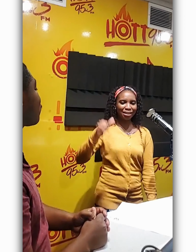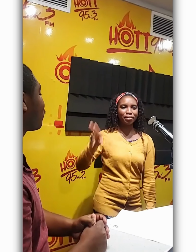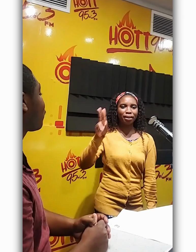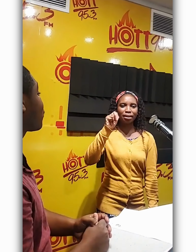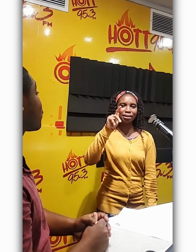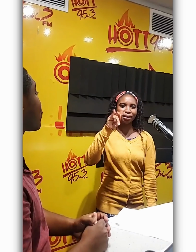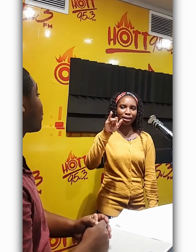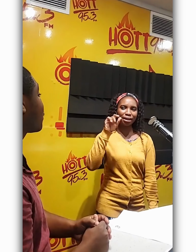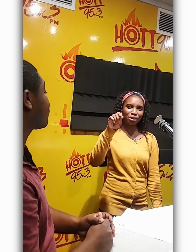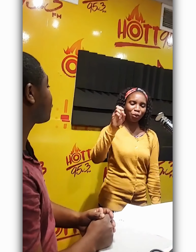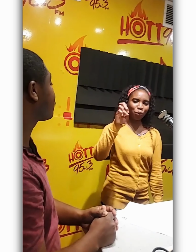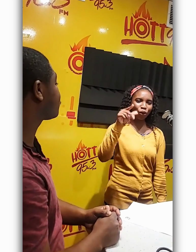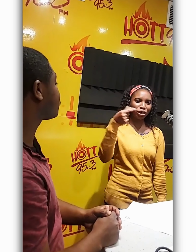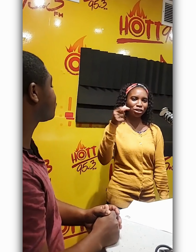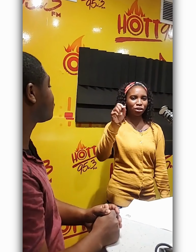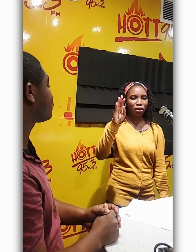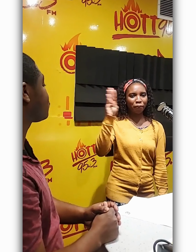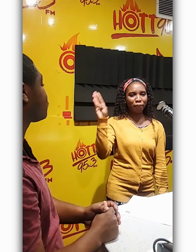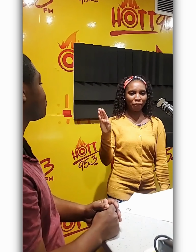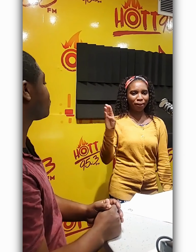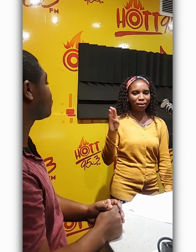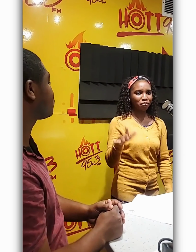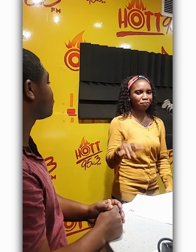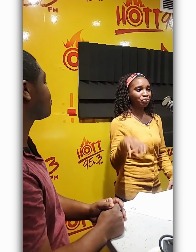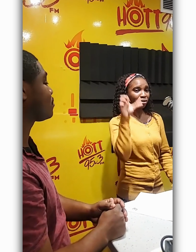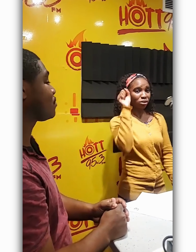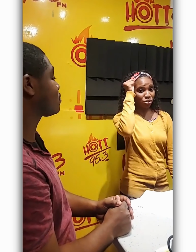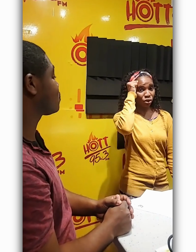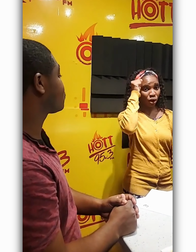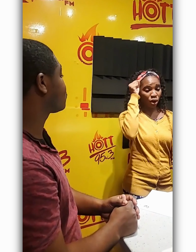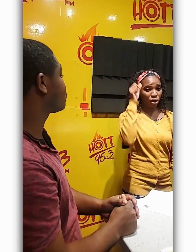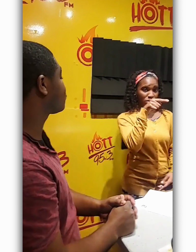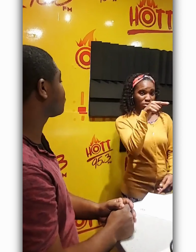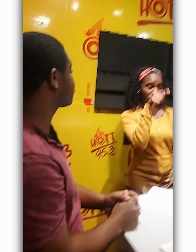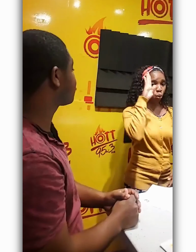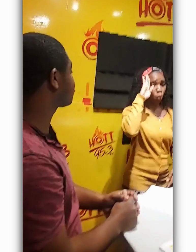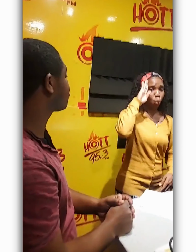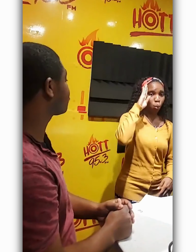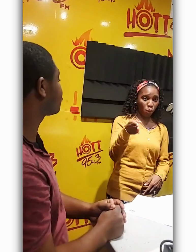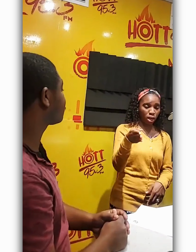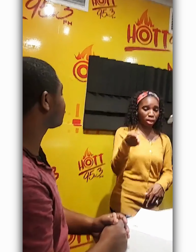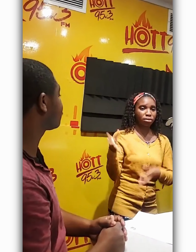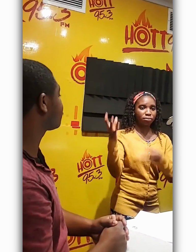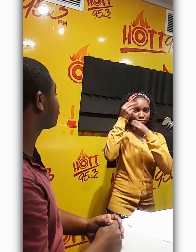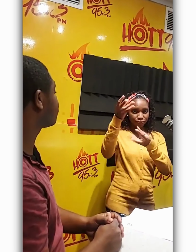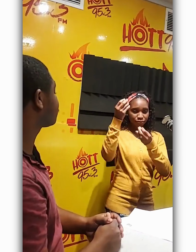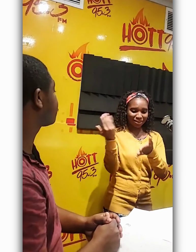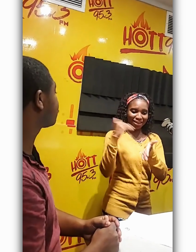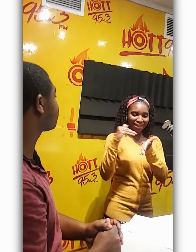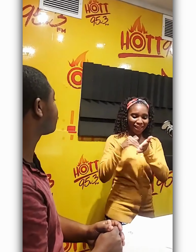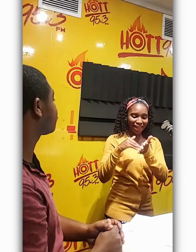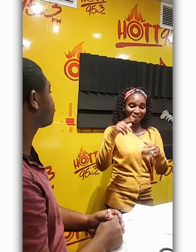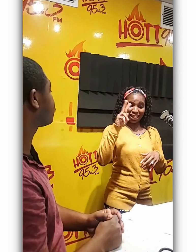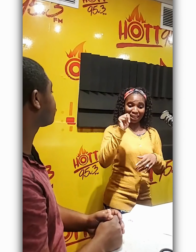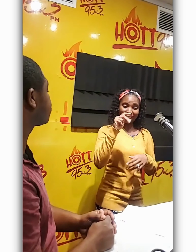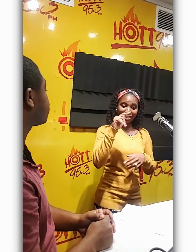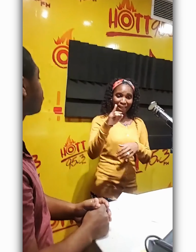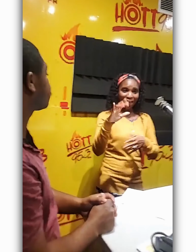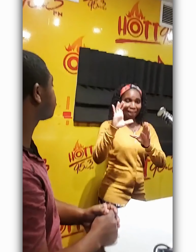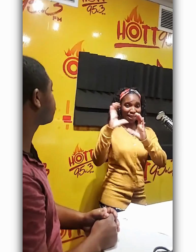NTI.org.bb. Scott is going to end off the show by giving us that information. And again, Barbados, these courses are all free. And if